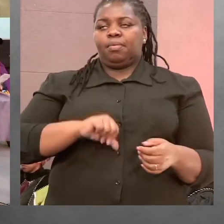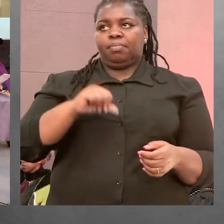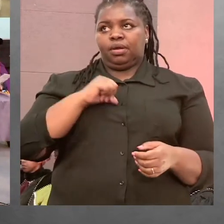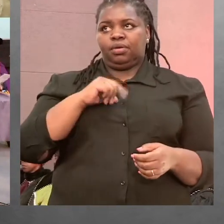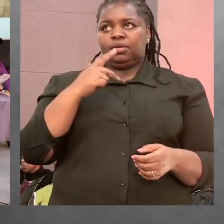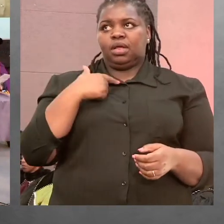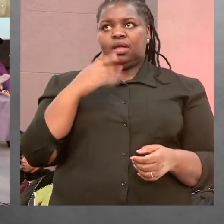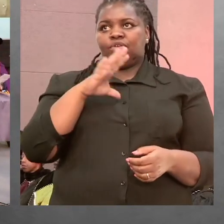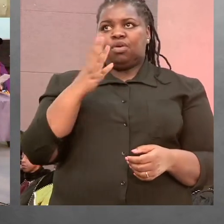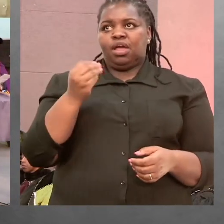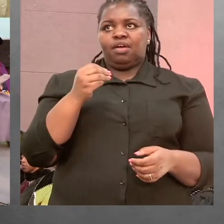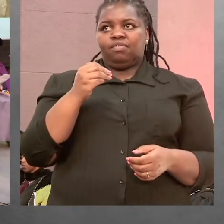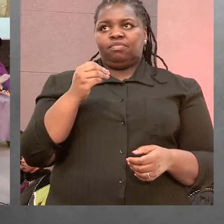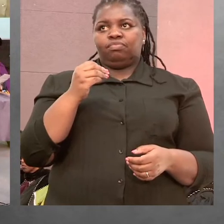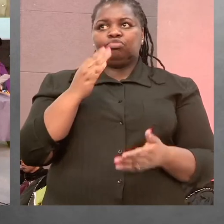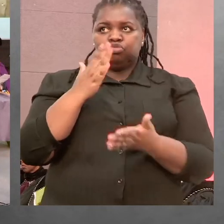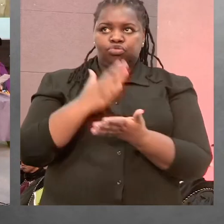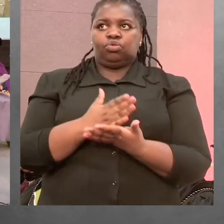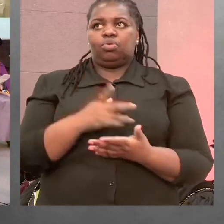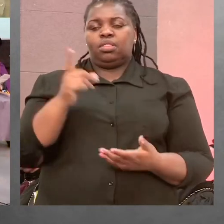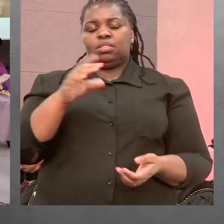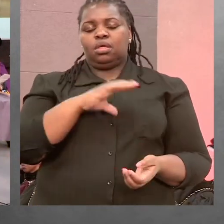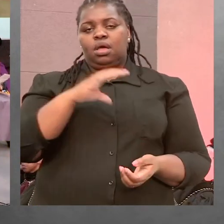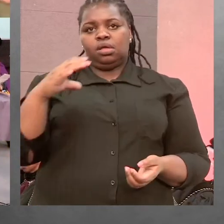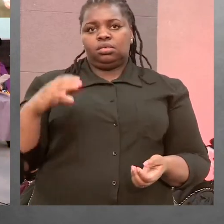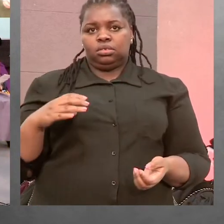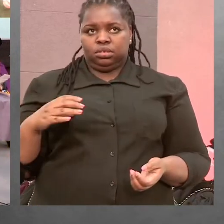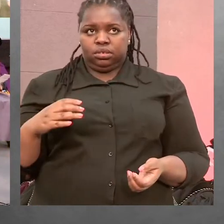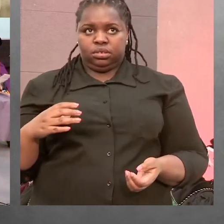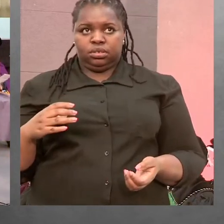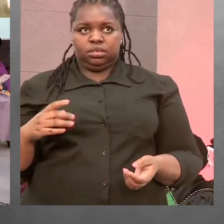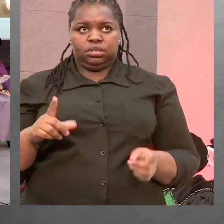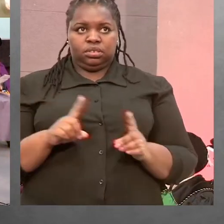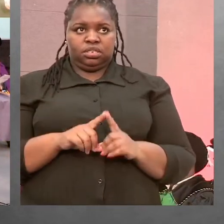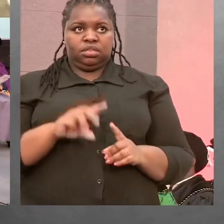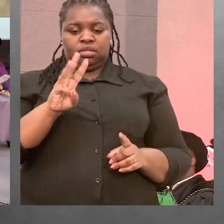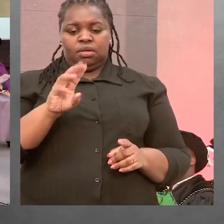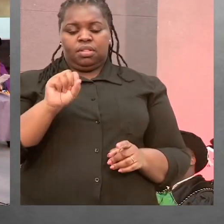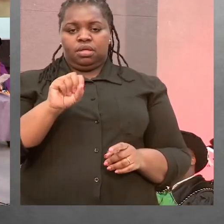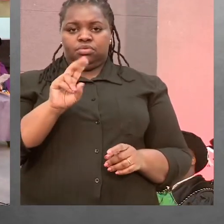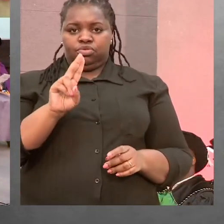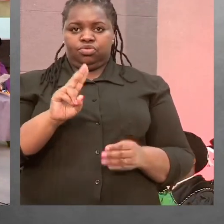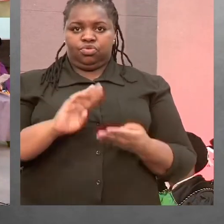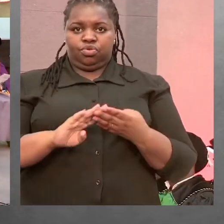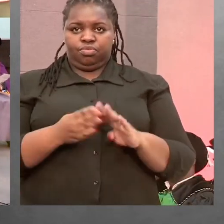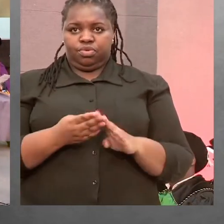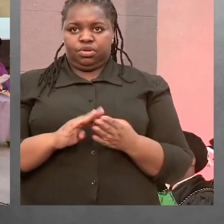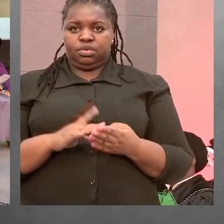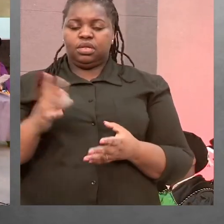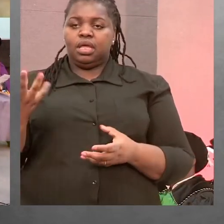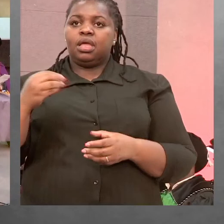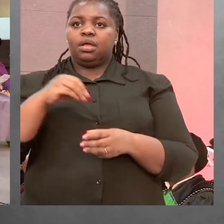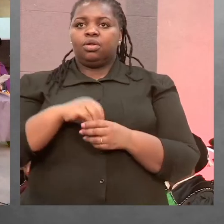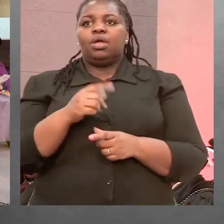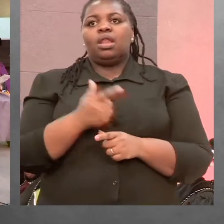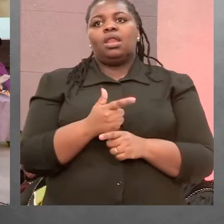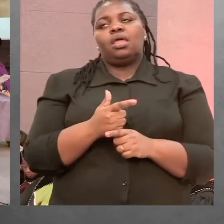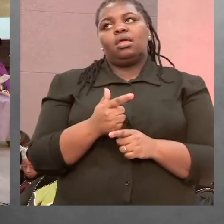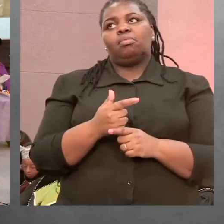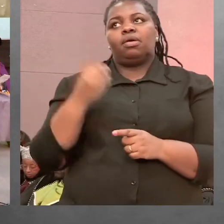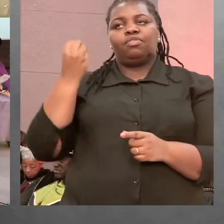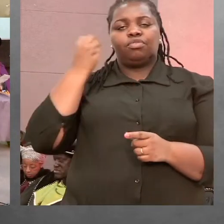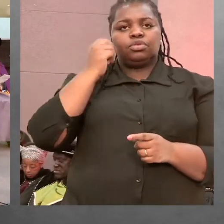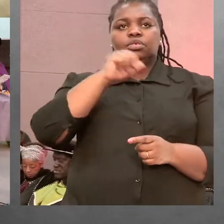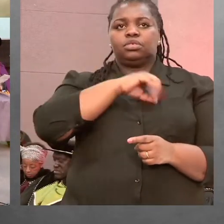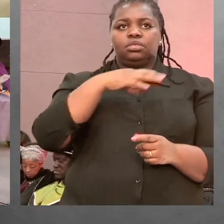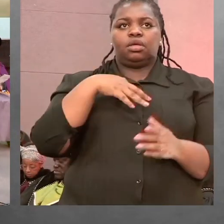And I have no doubt that the Council and the WSU community, including labor formations,